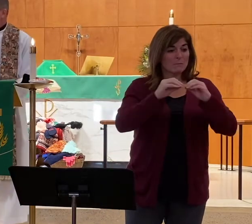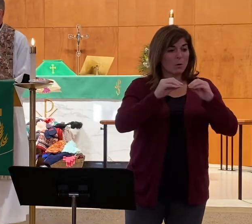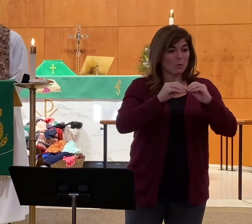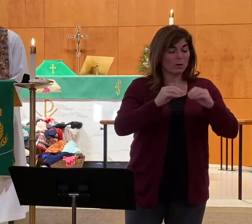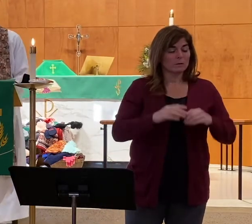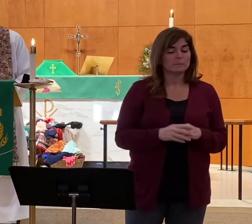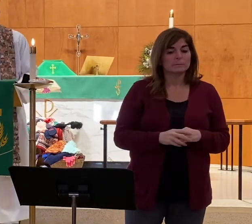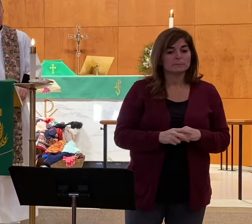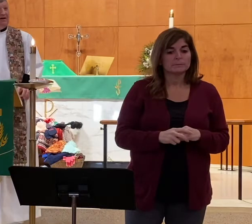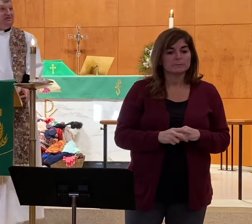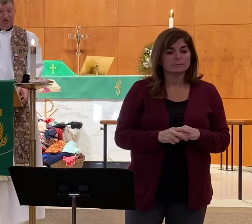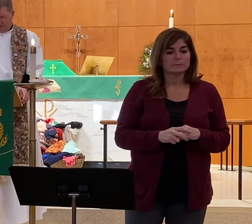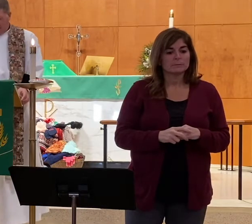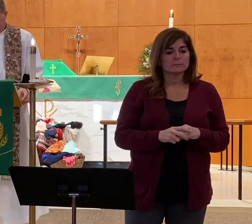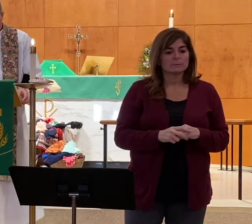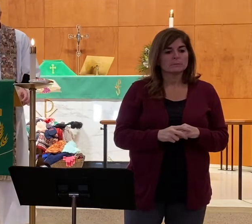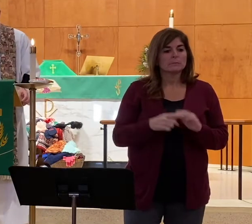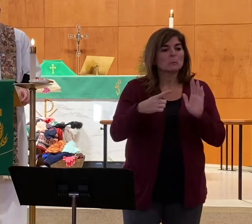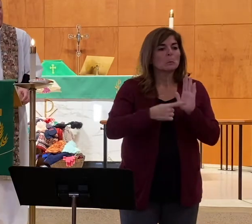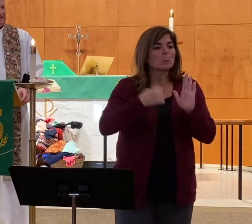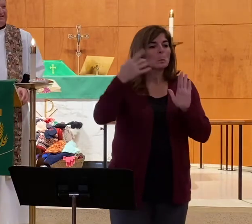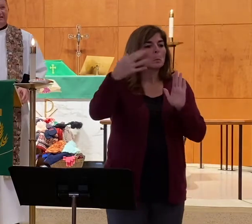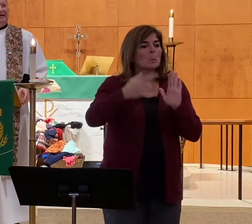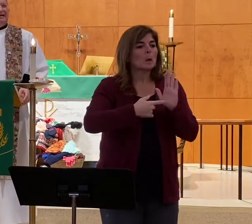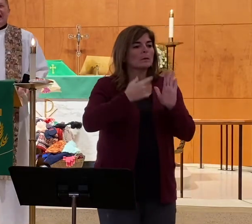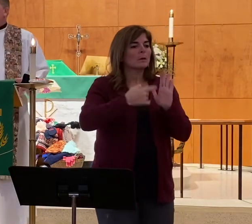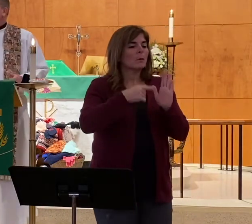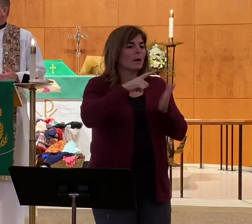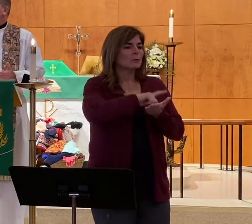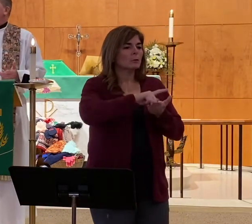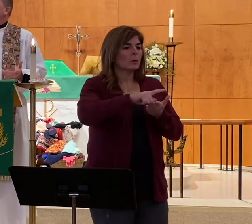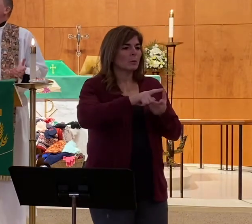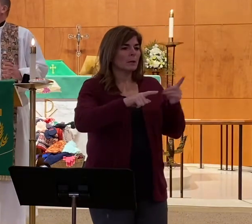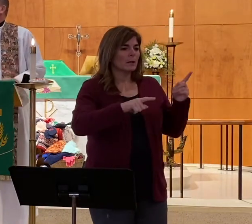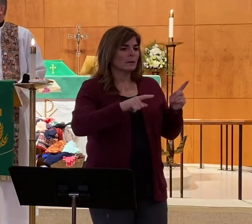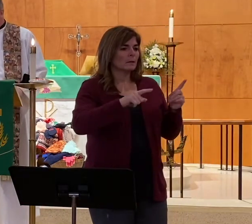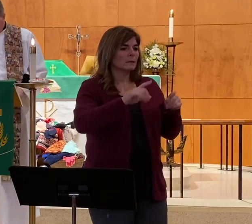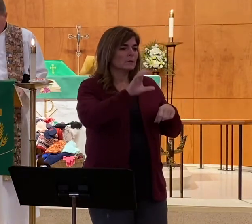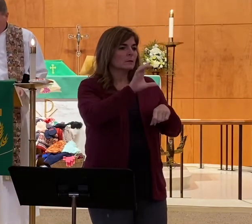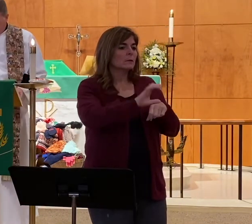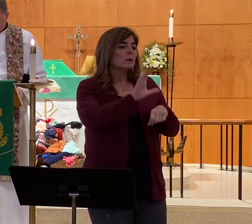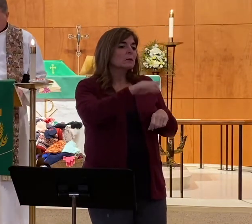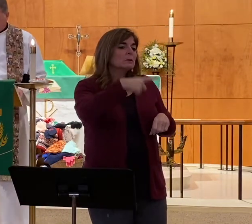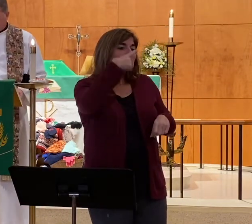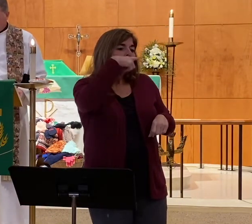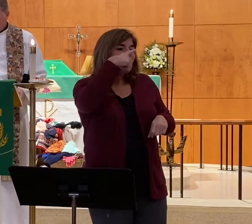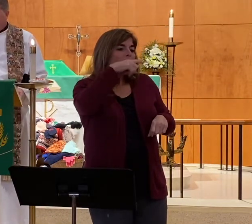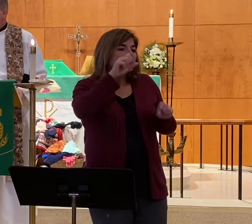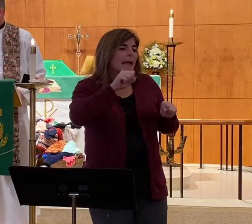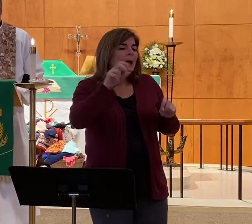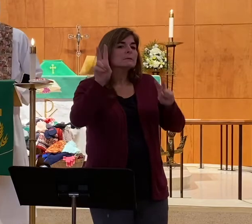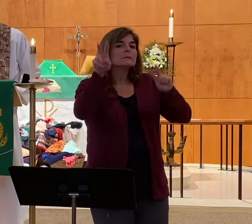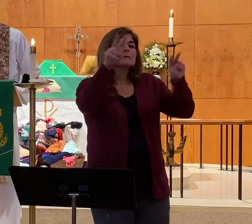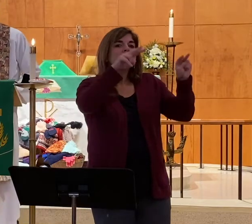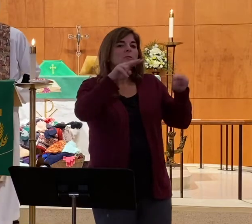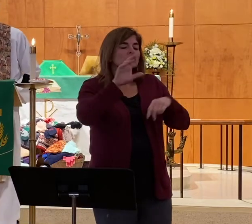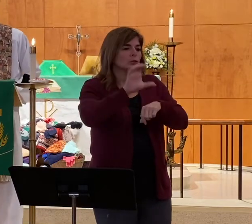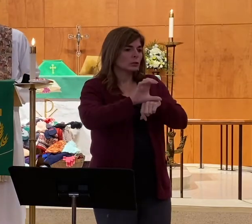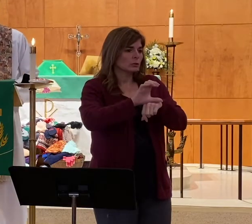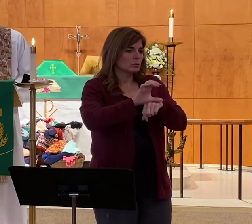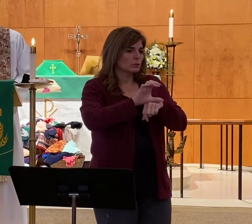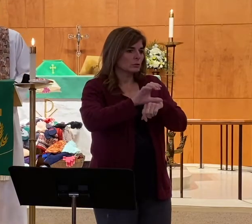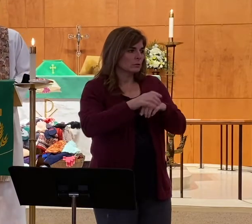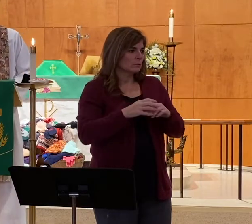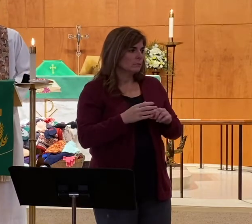Every once in a while, someone drops by the church office during the week and asks to see our church. And the honest but